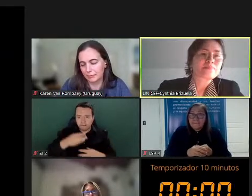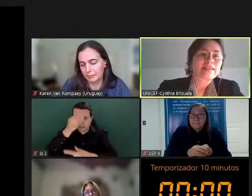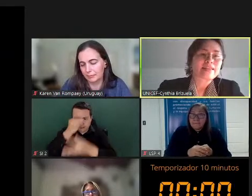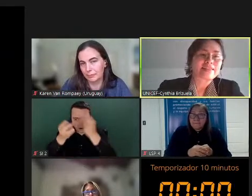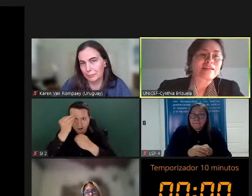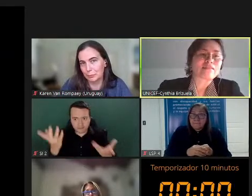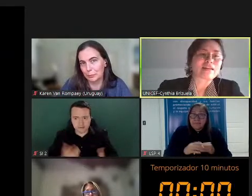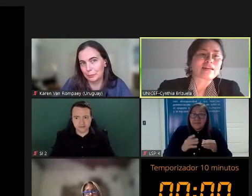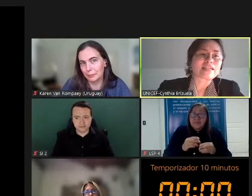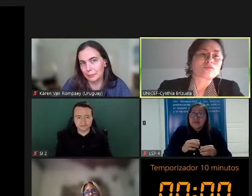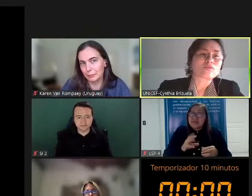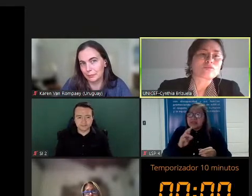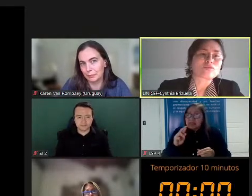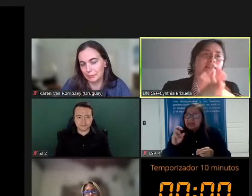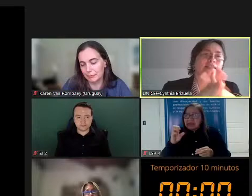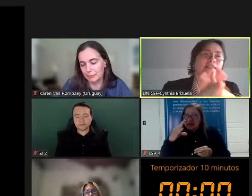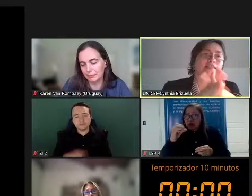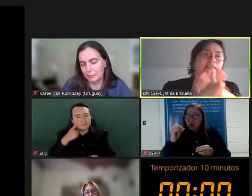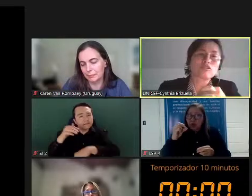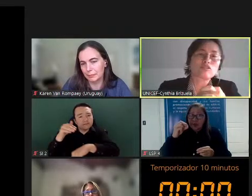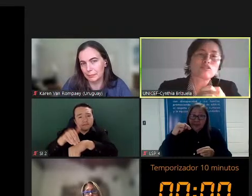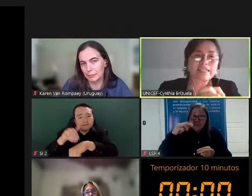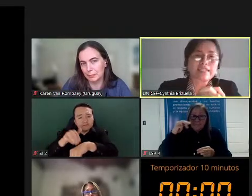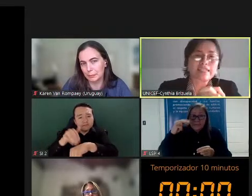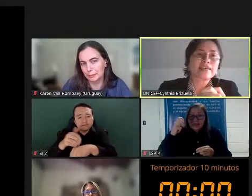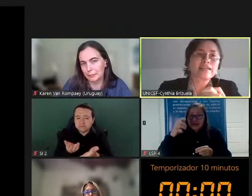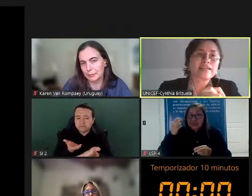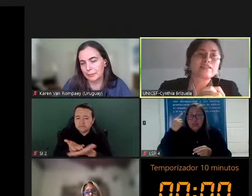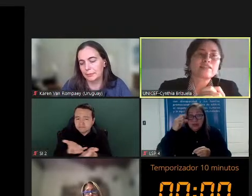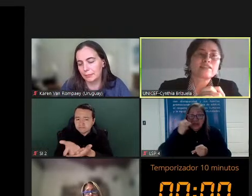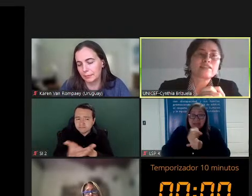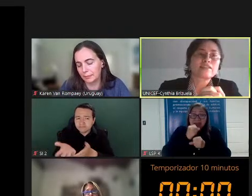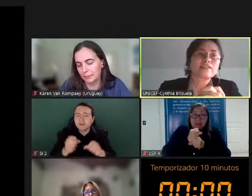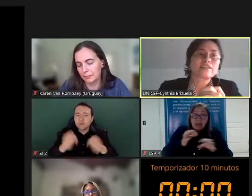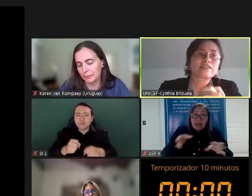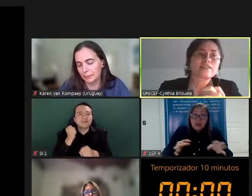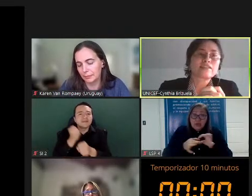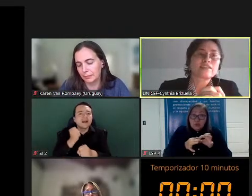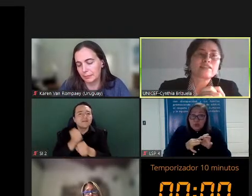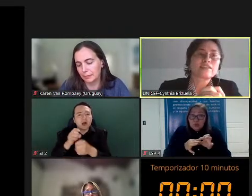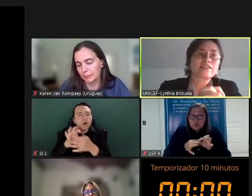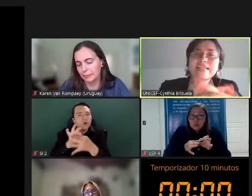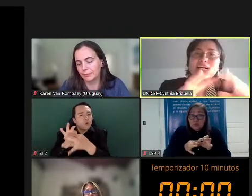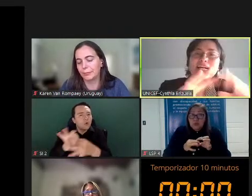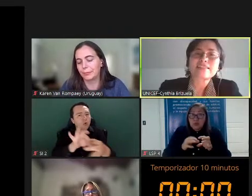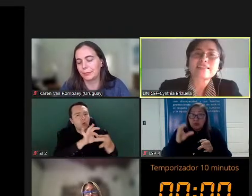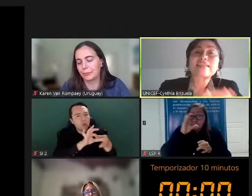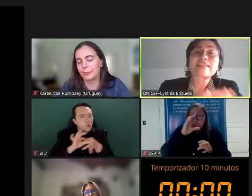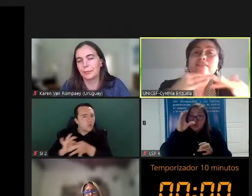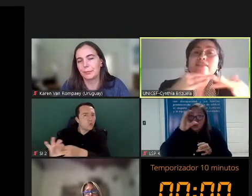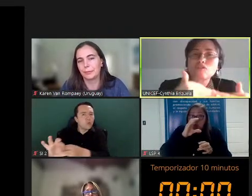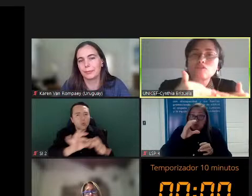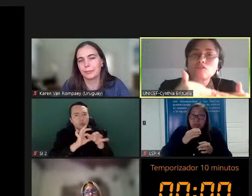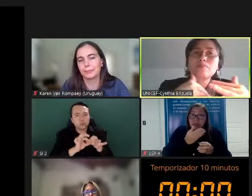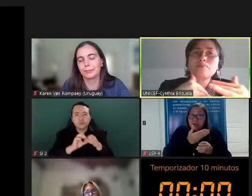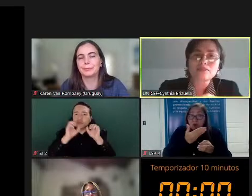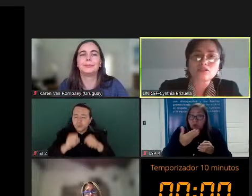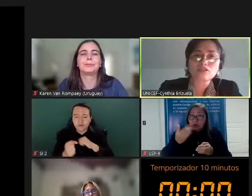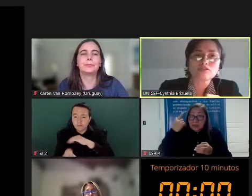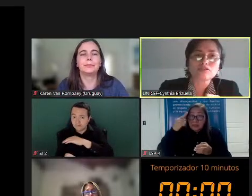and the recommendations of working together and finding solutions